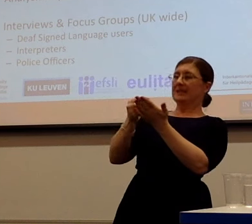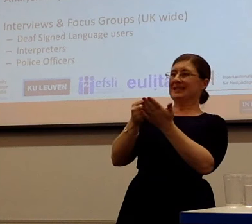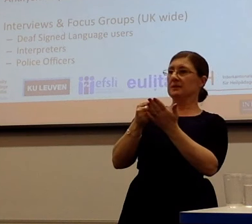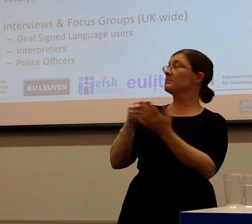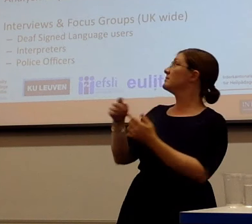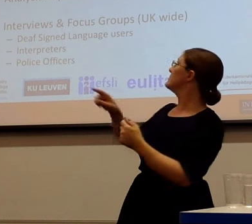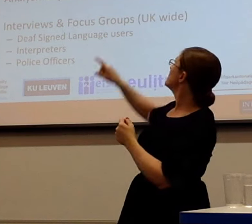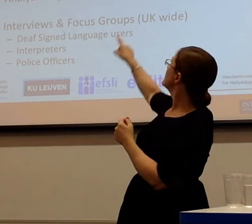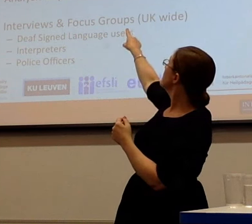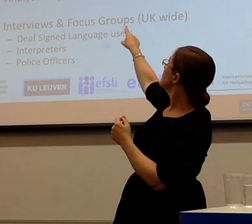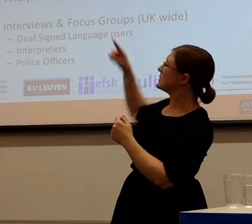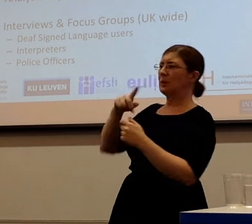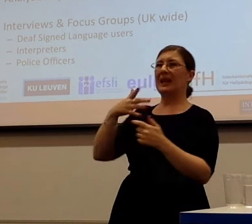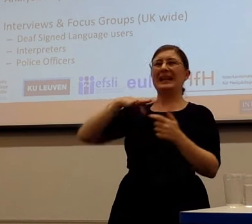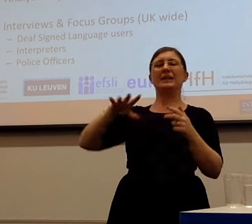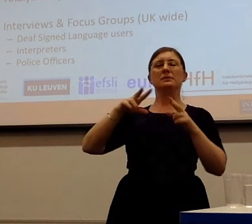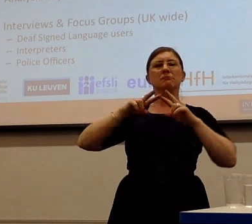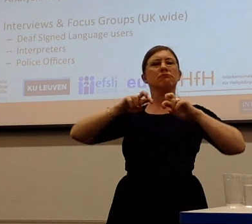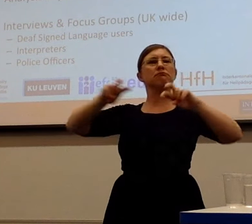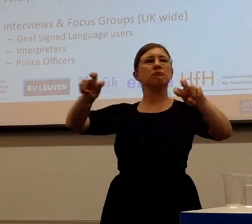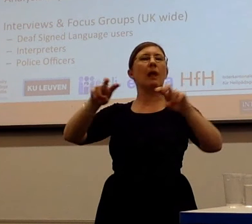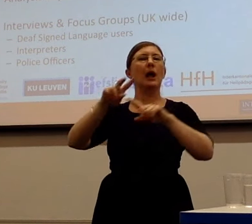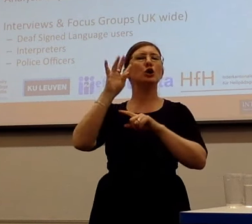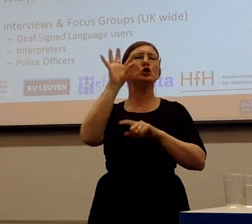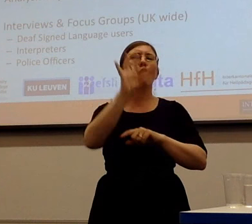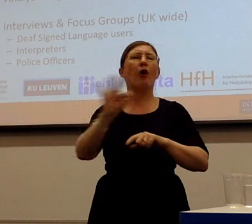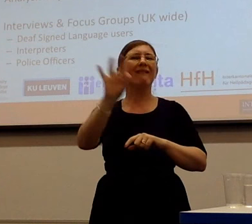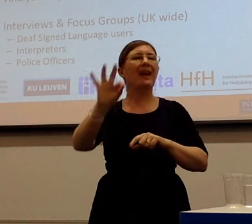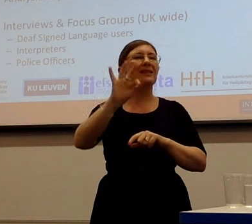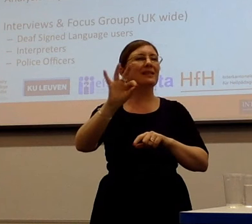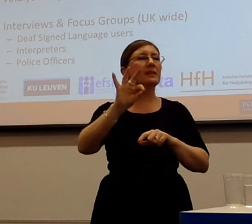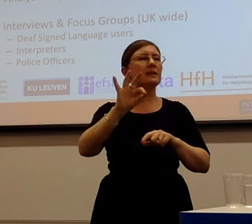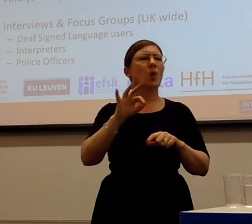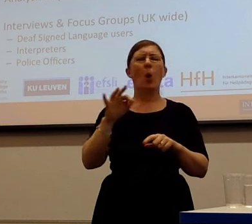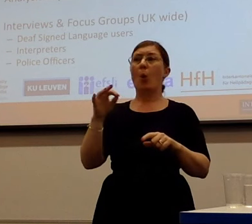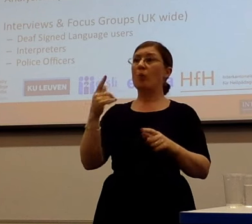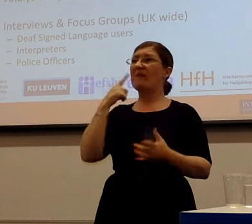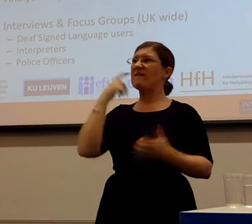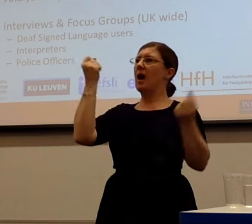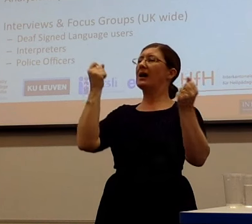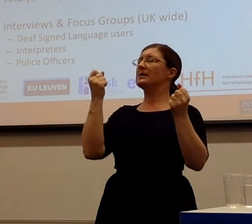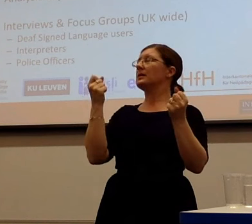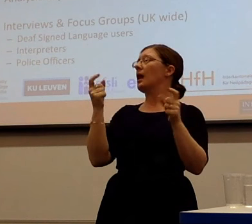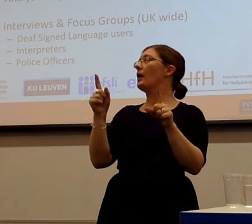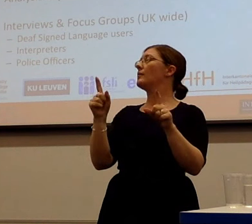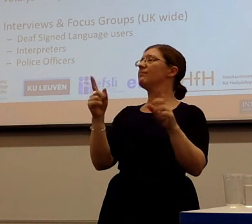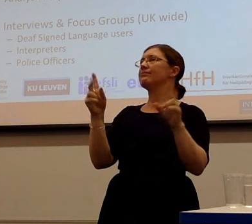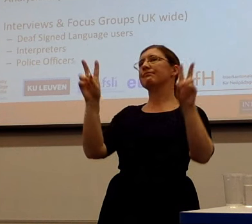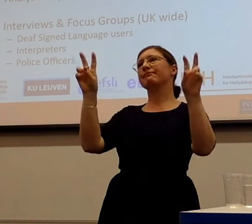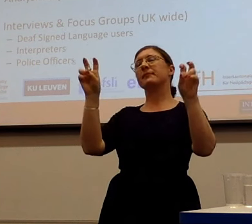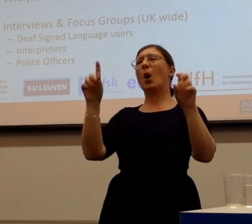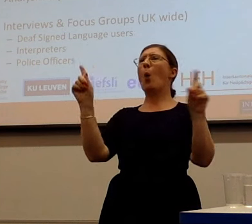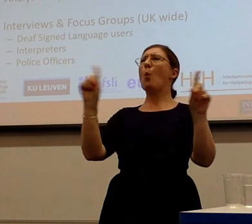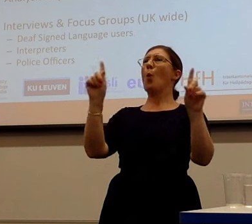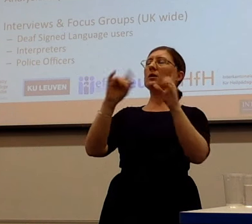Part of the funding from the Commission was also that we create an online survey throughout Europe